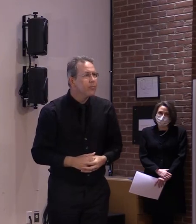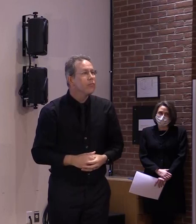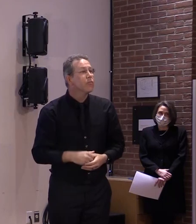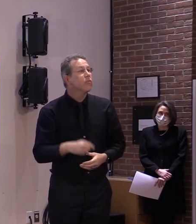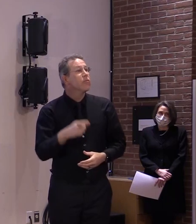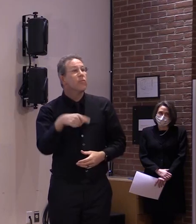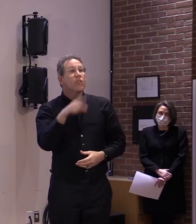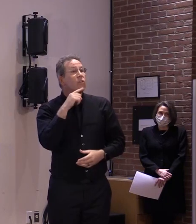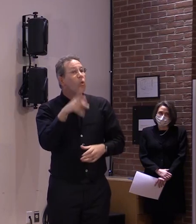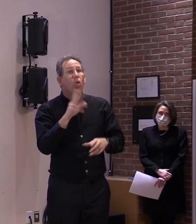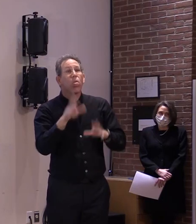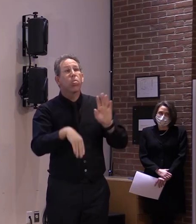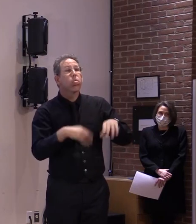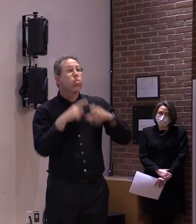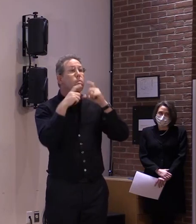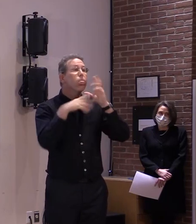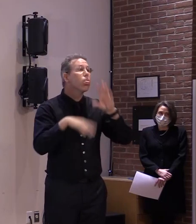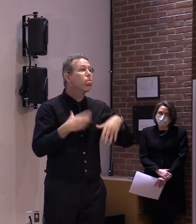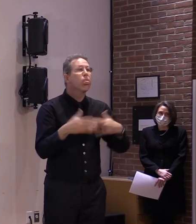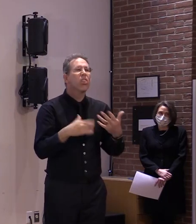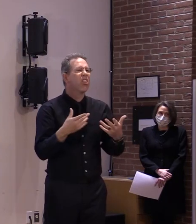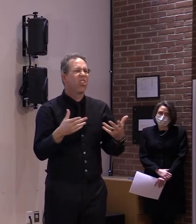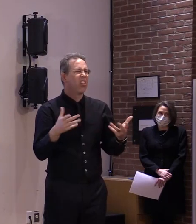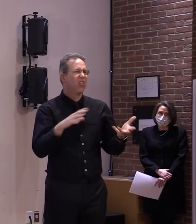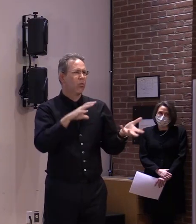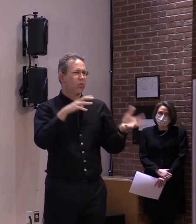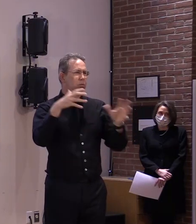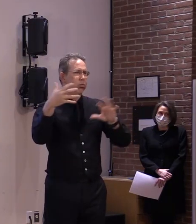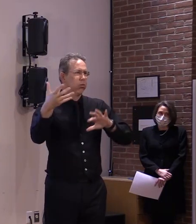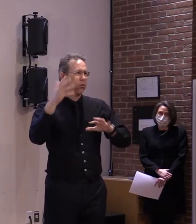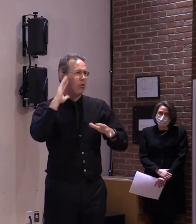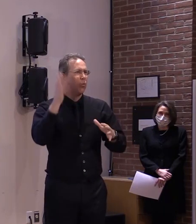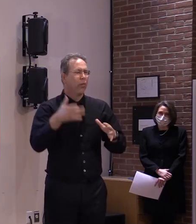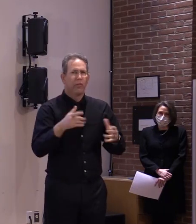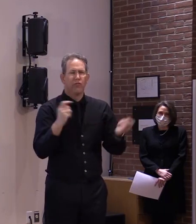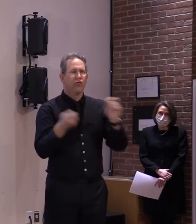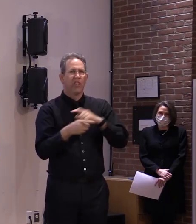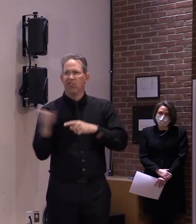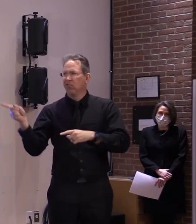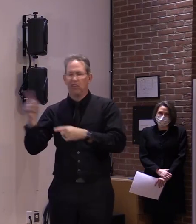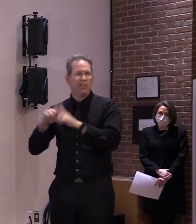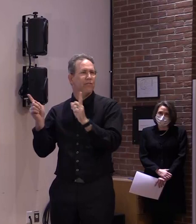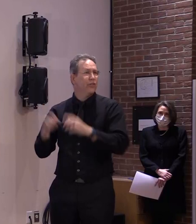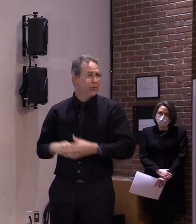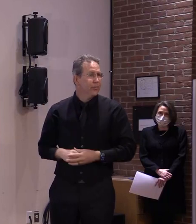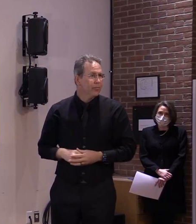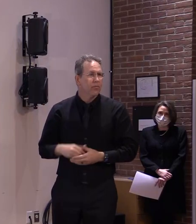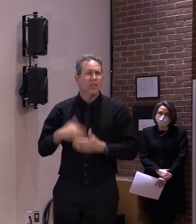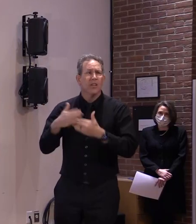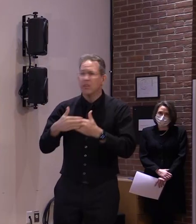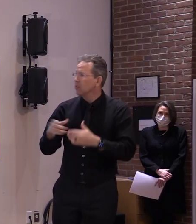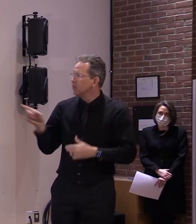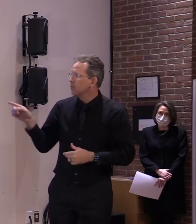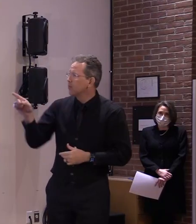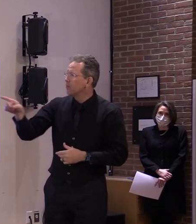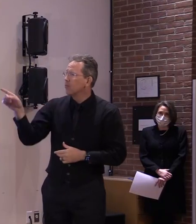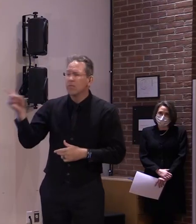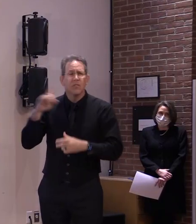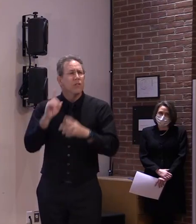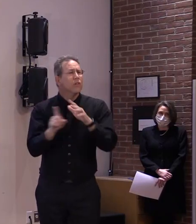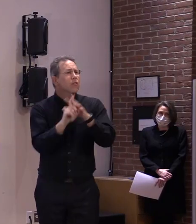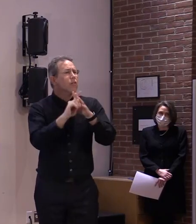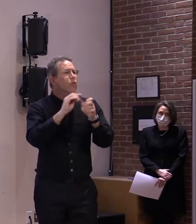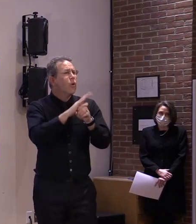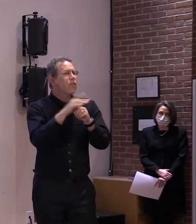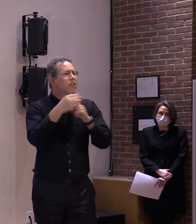things can quickly move in the opposite direction. Cases have also generally improved across the state, with 11 of Vermont's